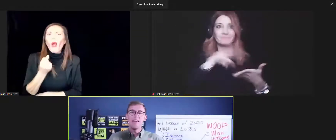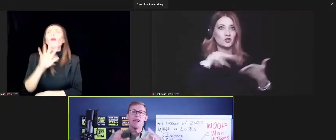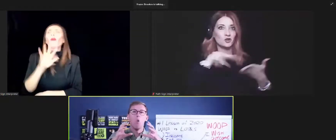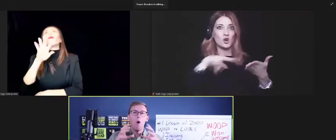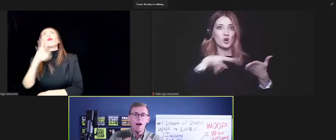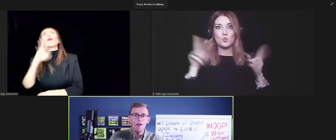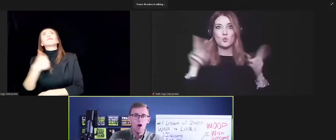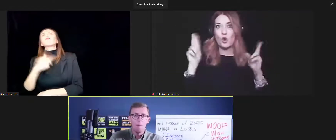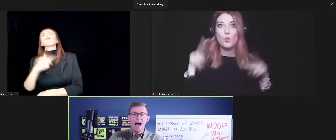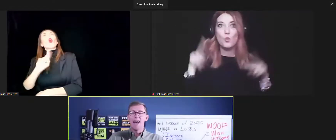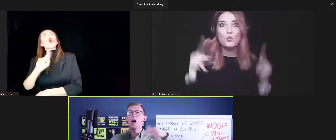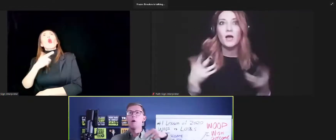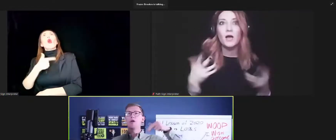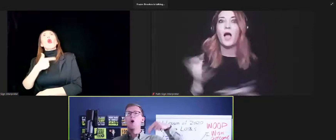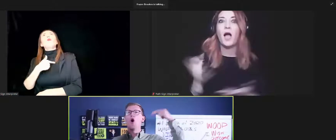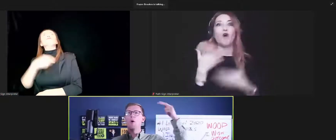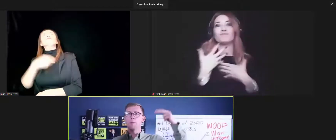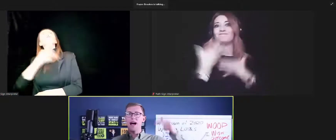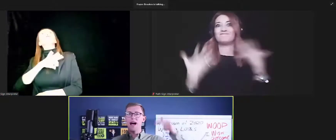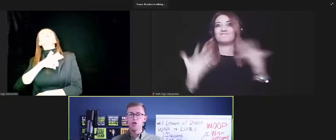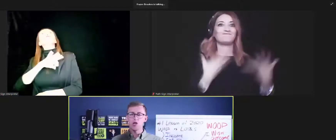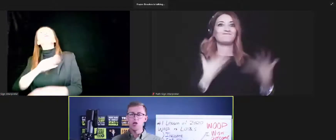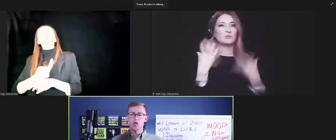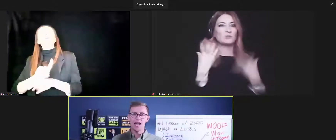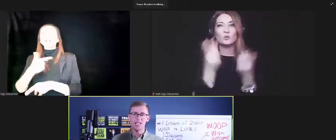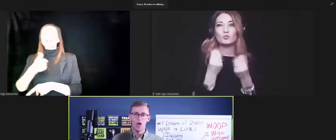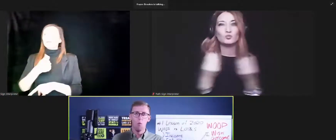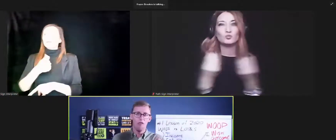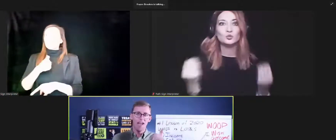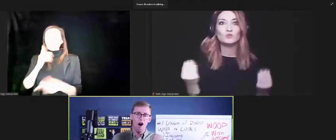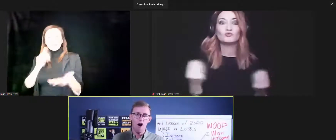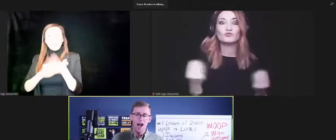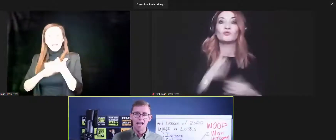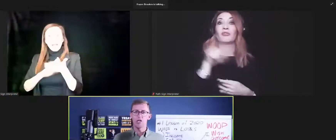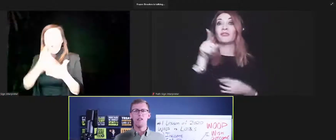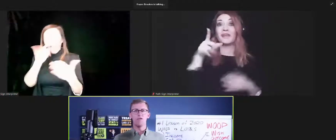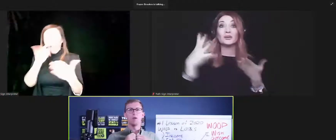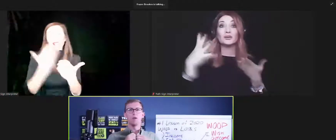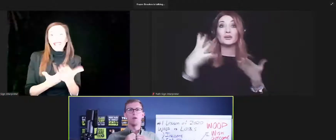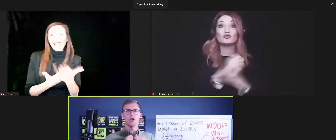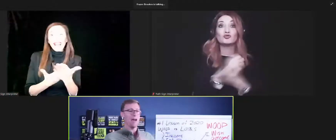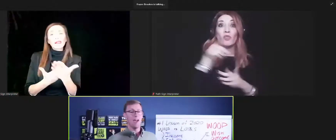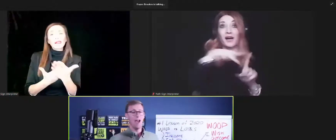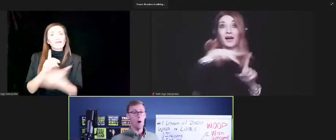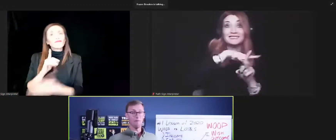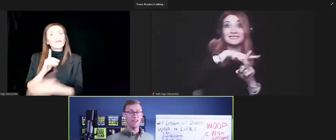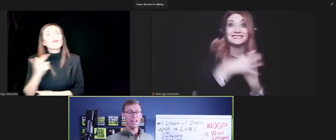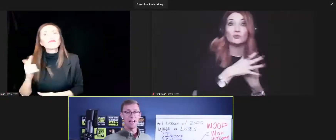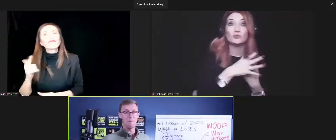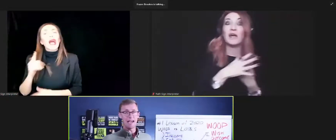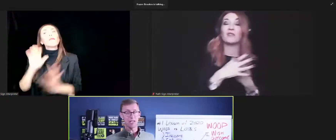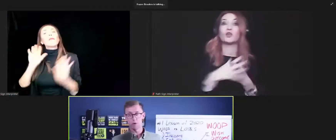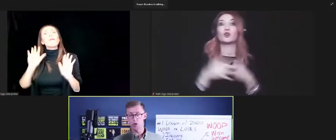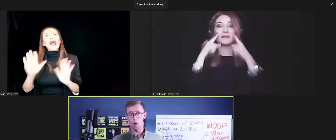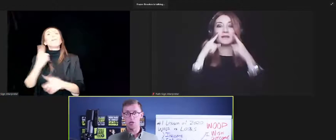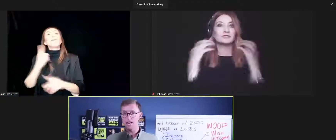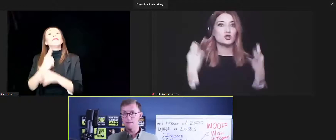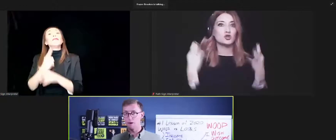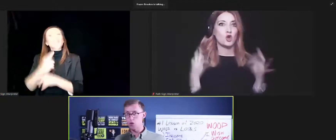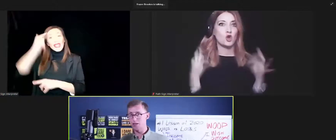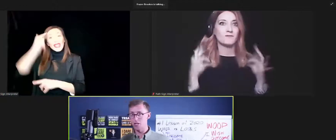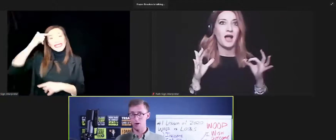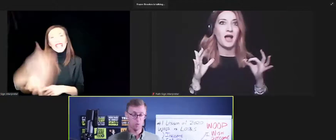being aware of them and helping your upline understand what they are, instead of you going to your upline, no, I'm feeling amazing. I'm so excited